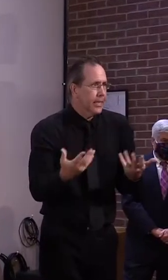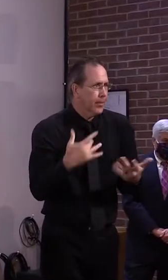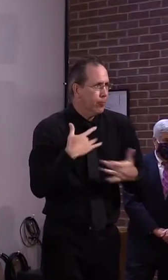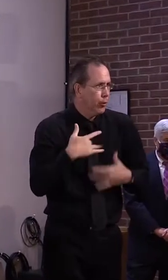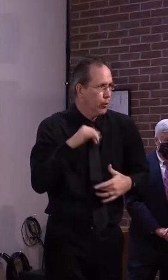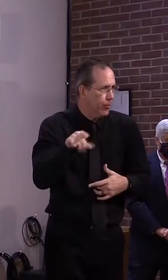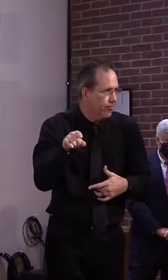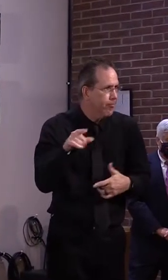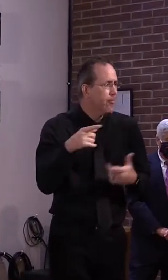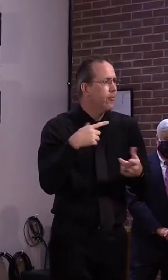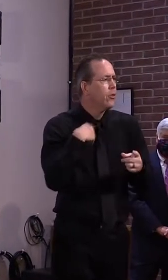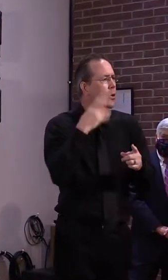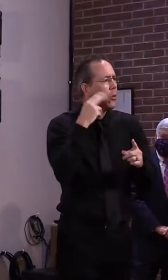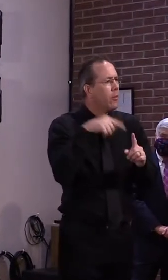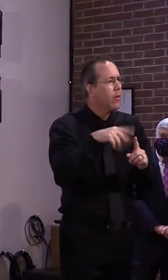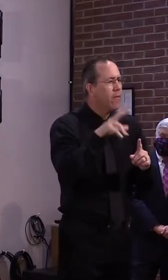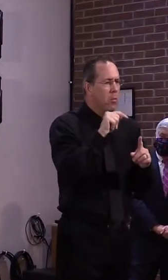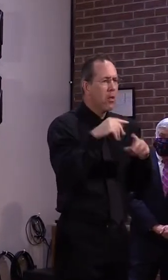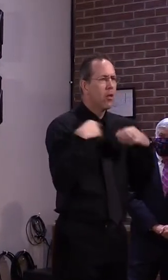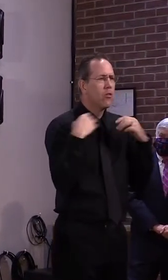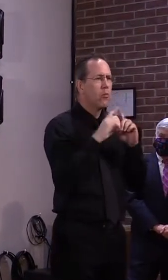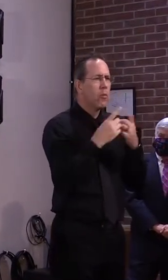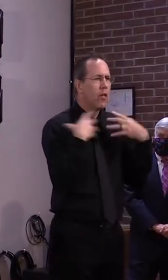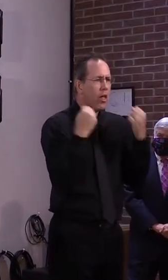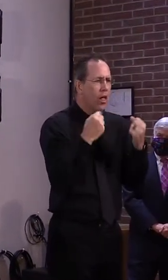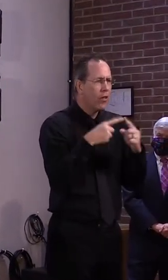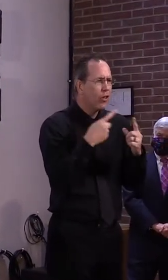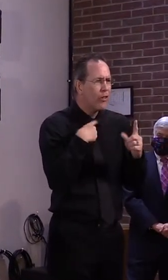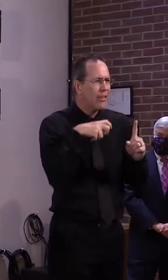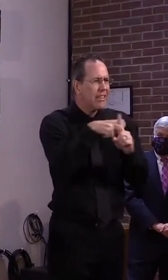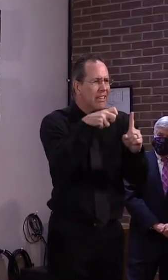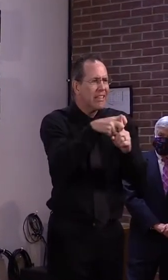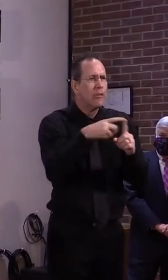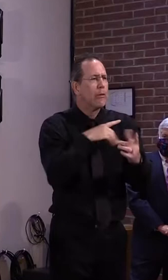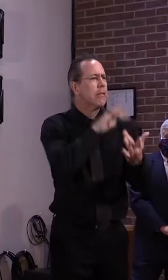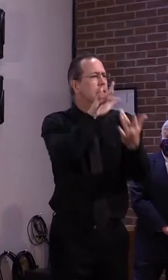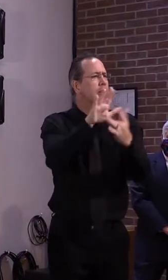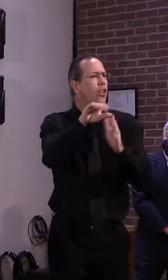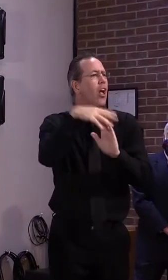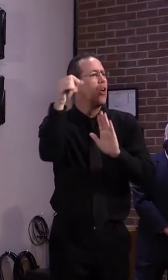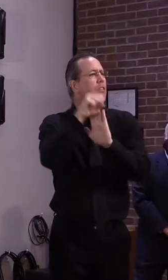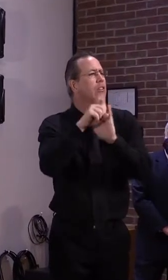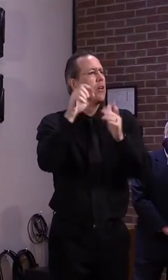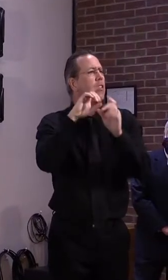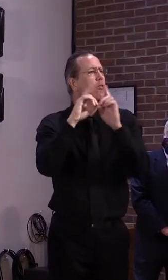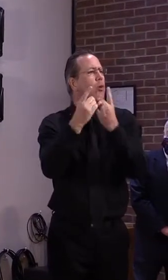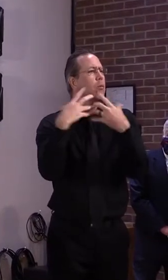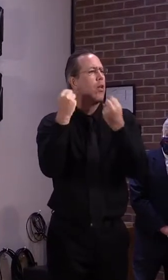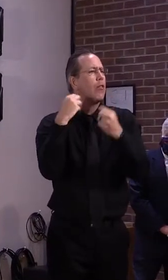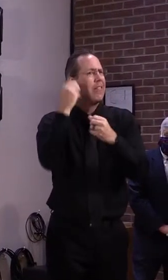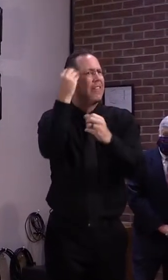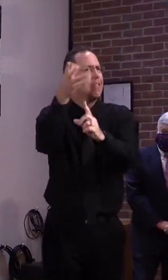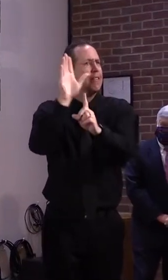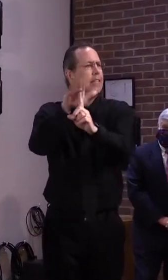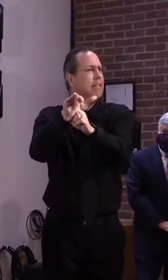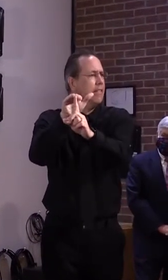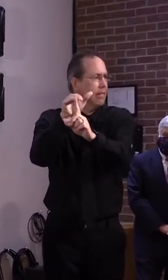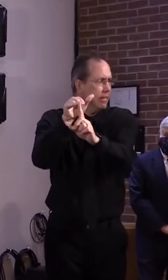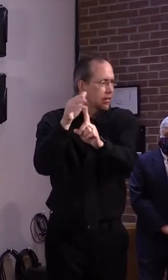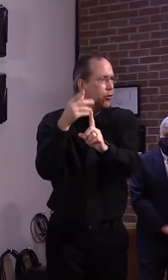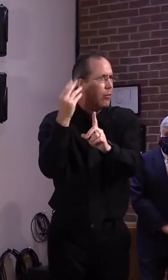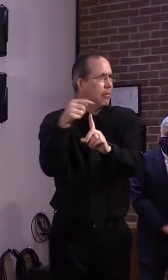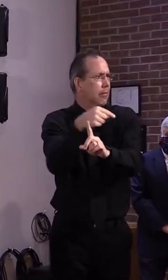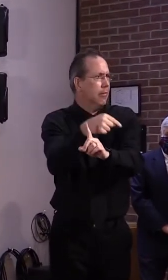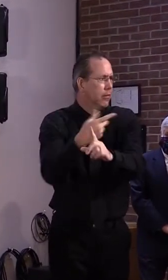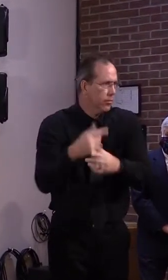one another. And so we can provide that information to the other state. We also try to connect with anybody,